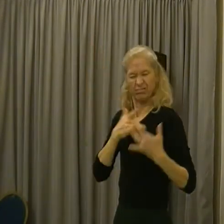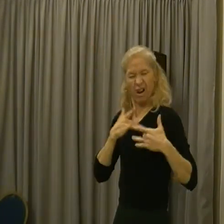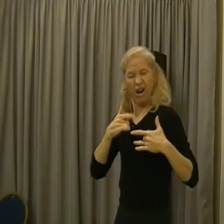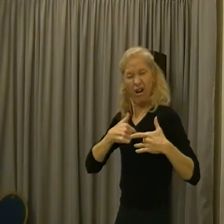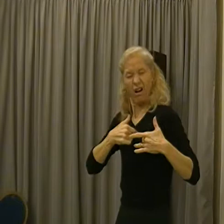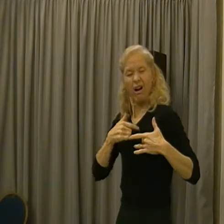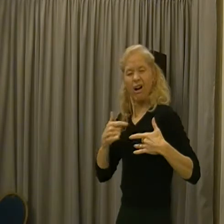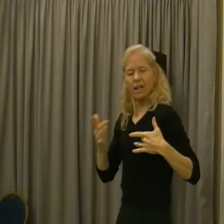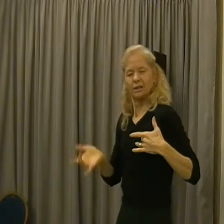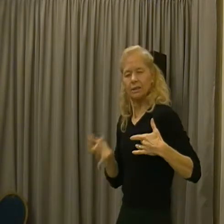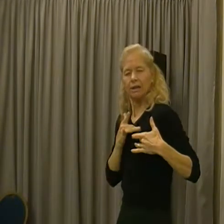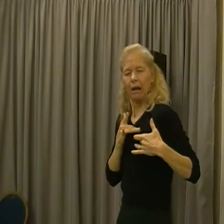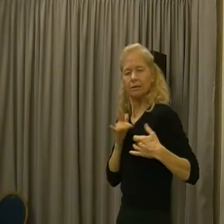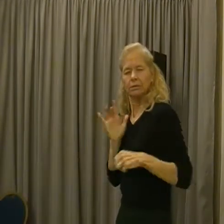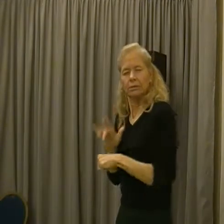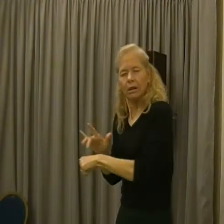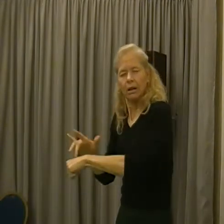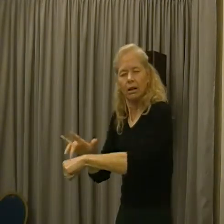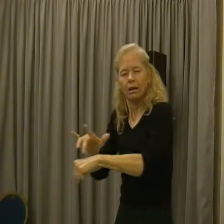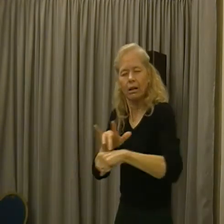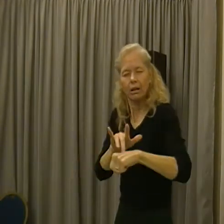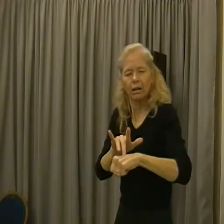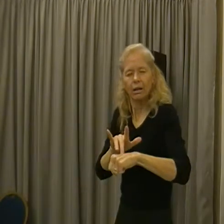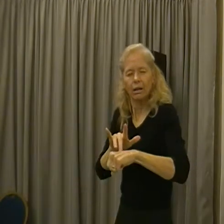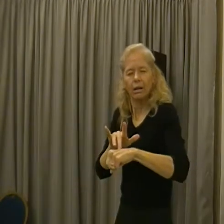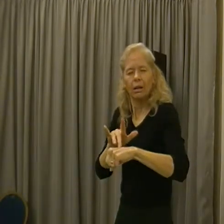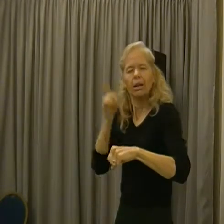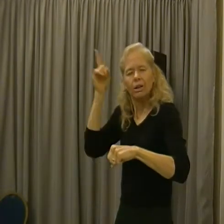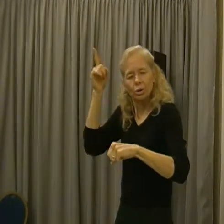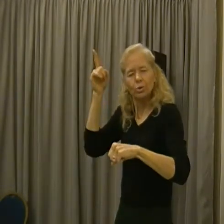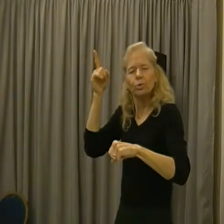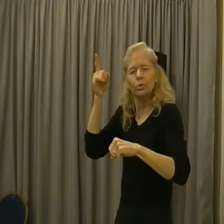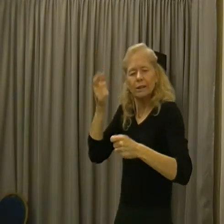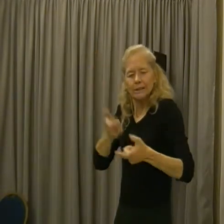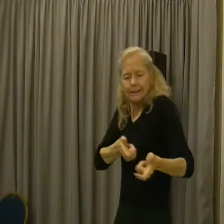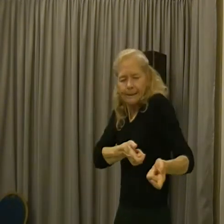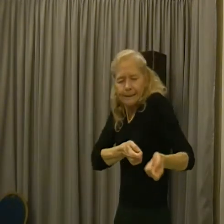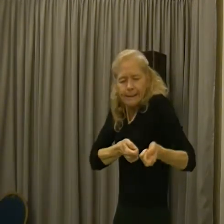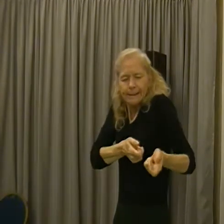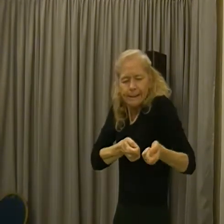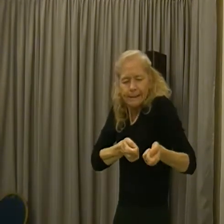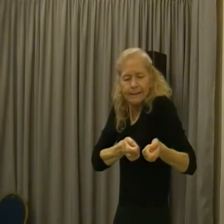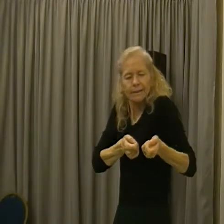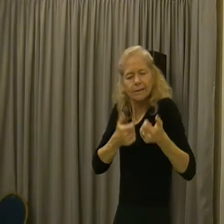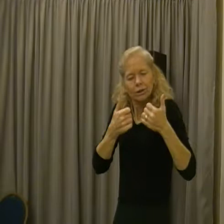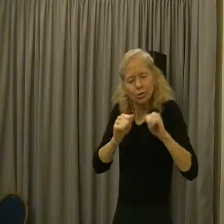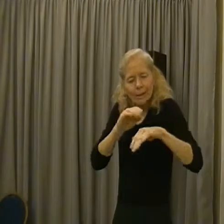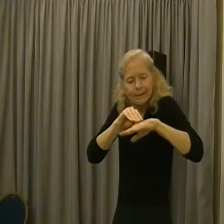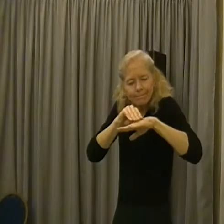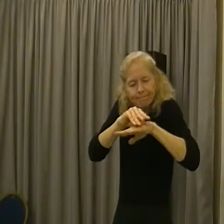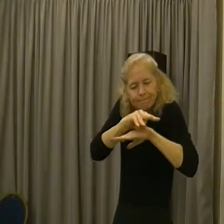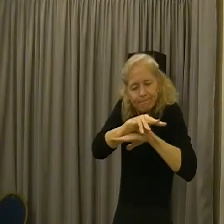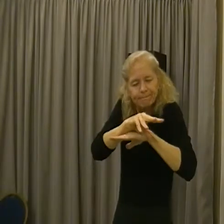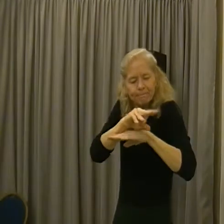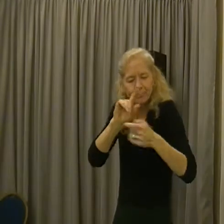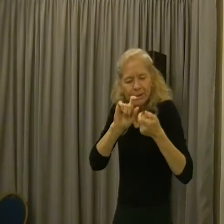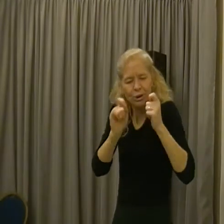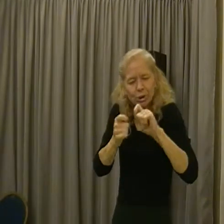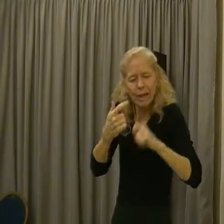sermon through me, dear God. Minister to your church and by your Spirit for Jesus'